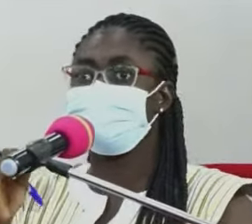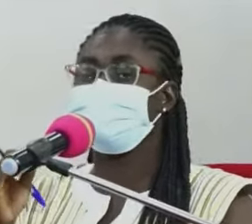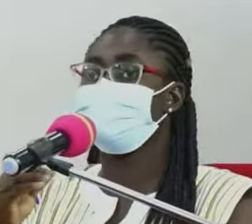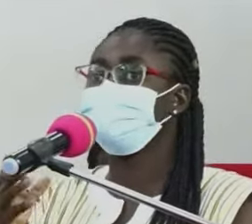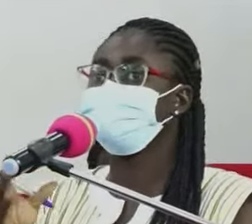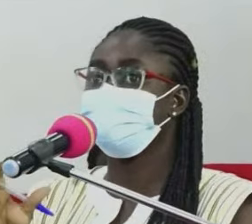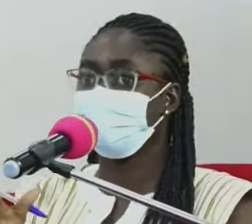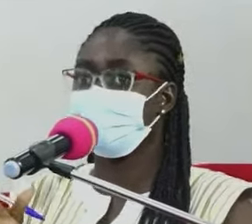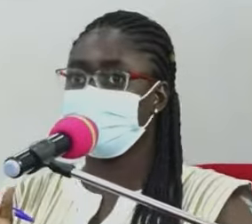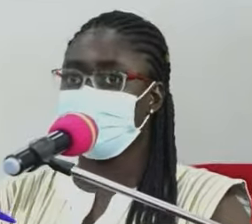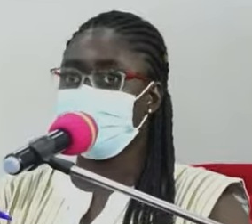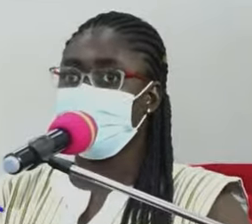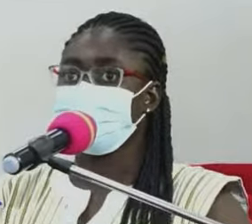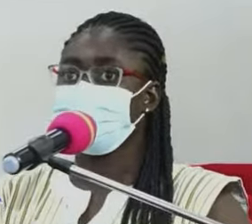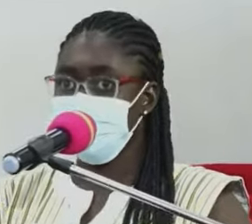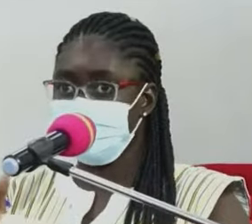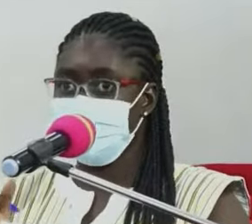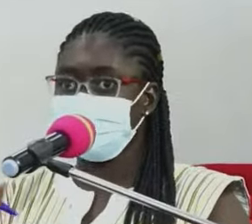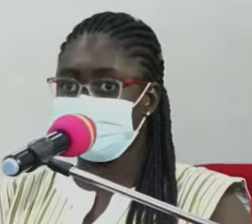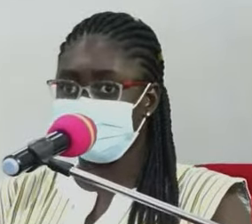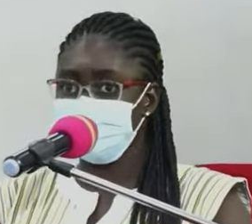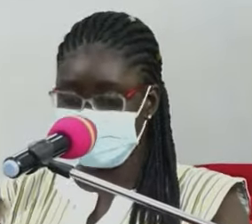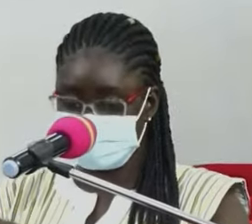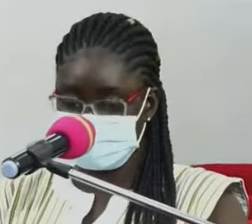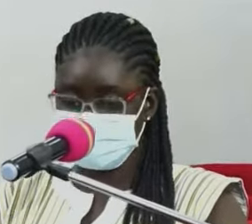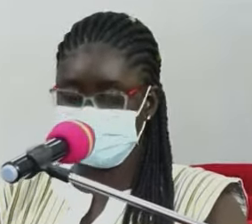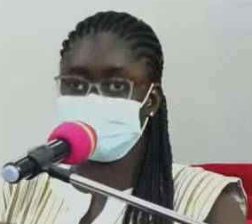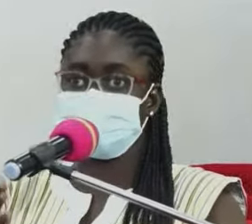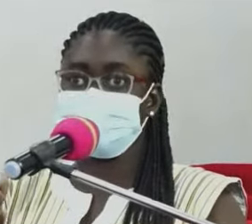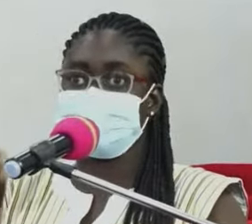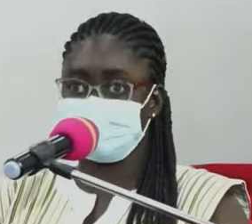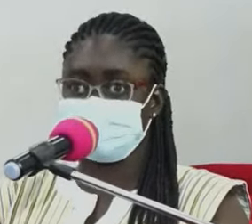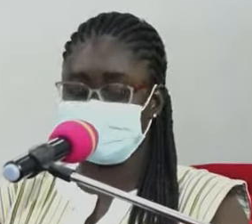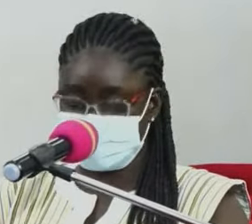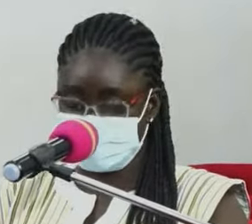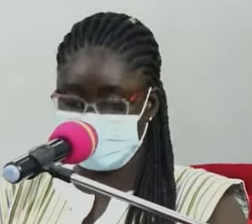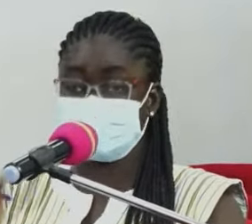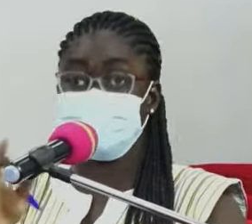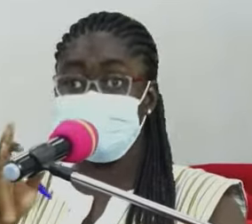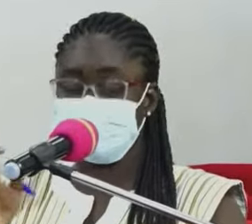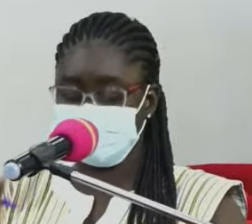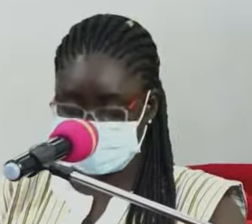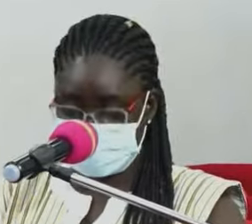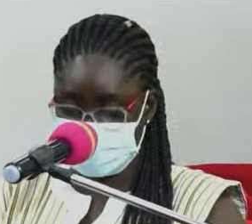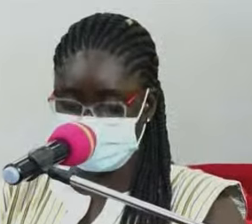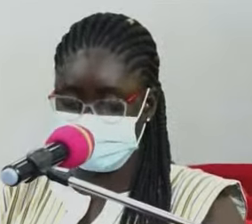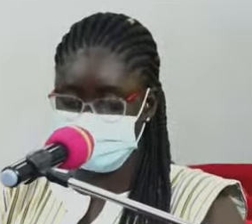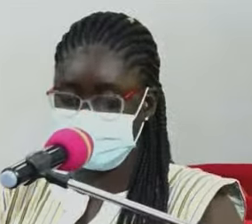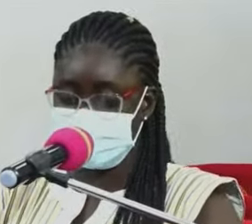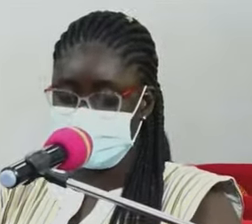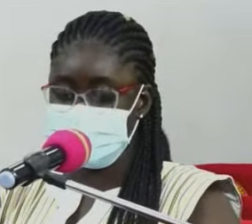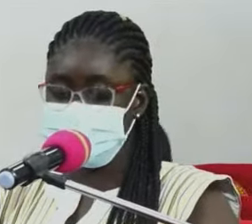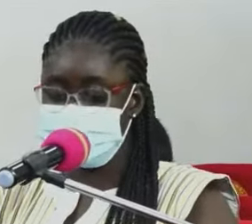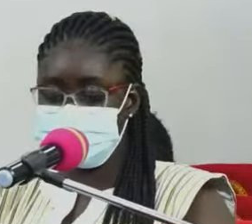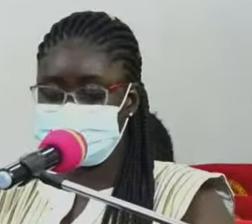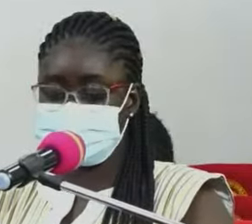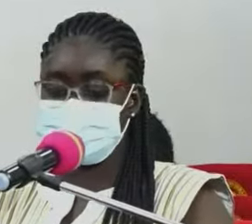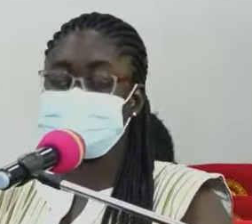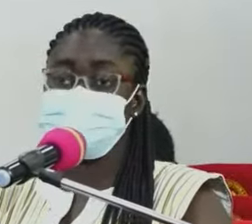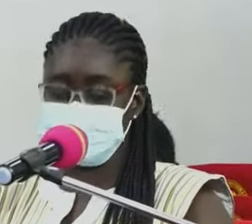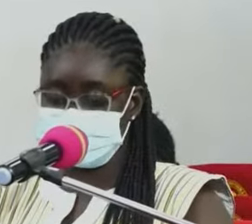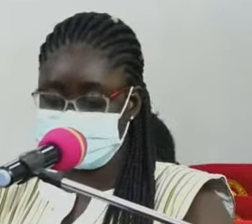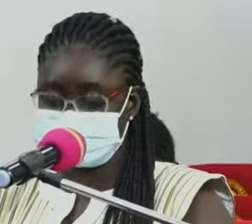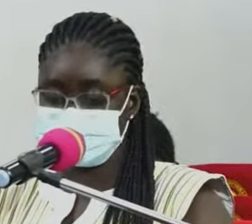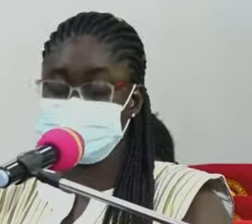That way we can get to know the impact of these new vessels and what they are bringing on board, and how much did it cost us? As well as